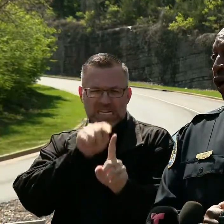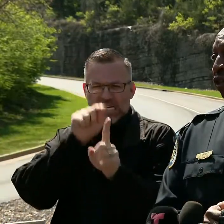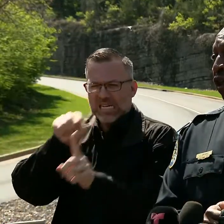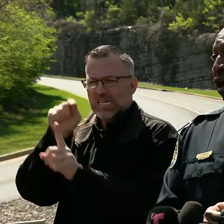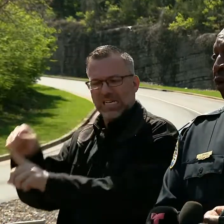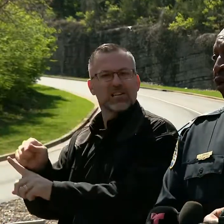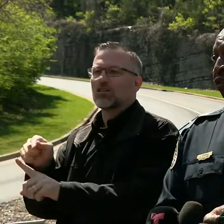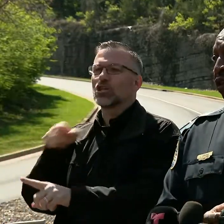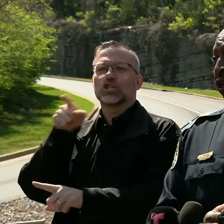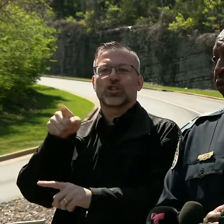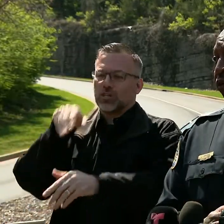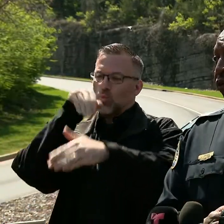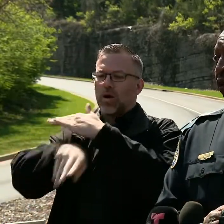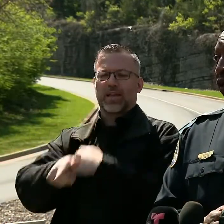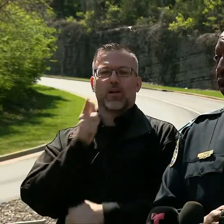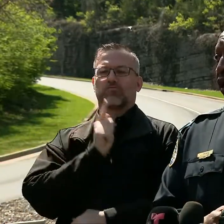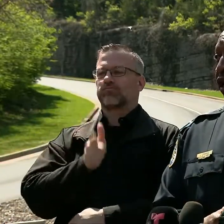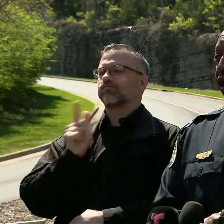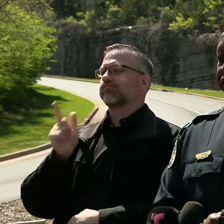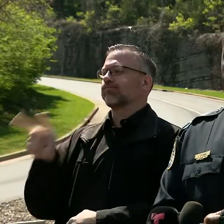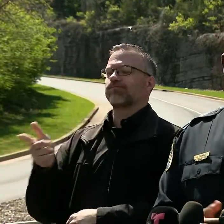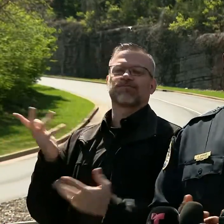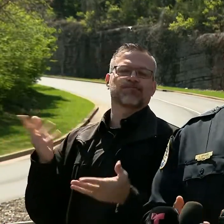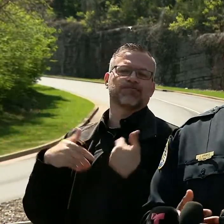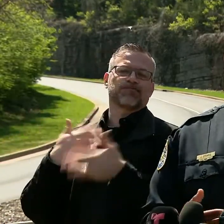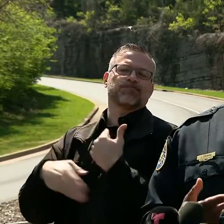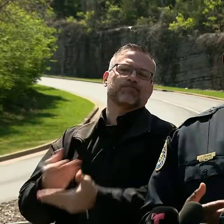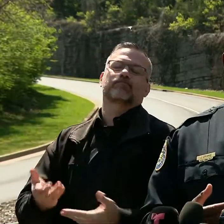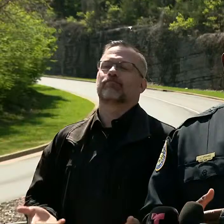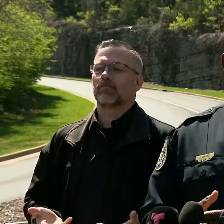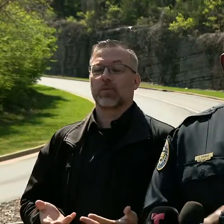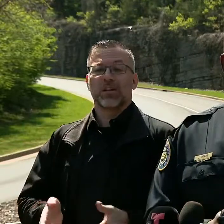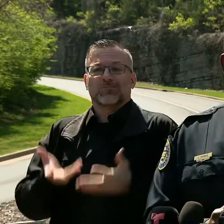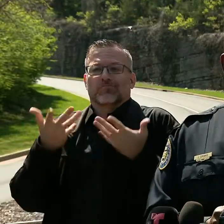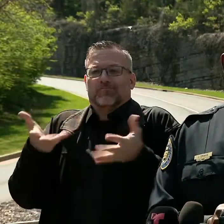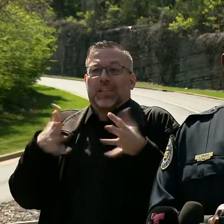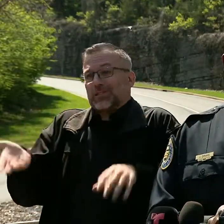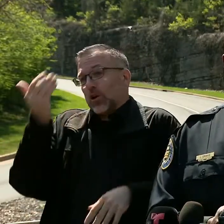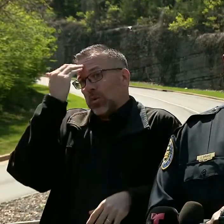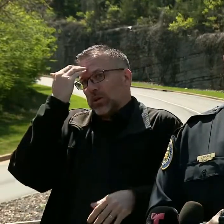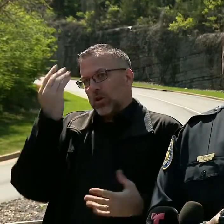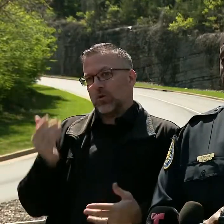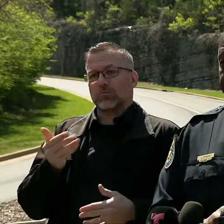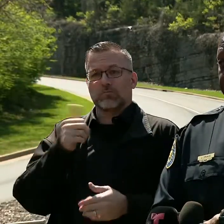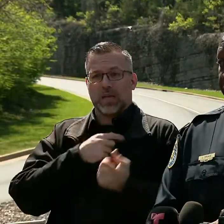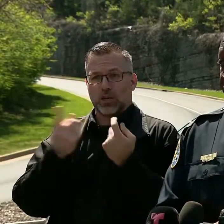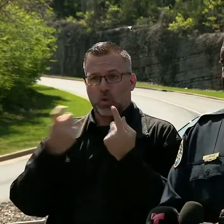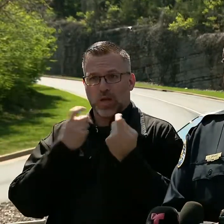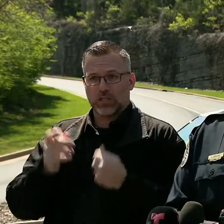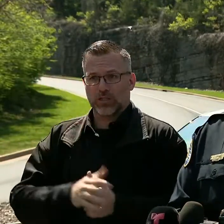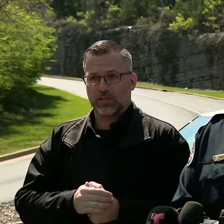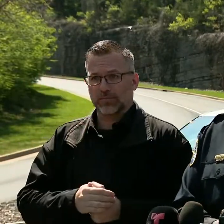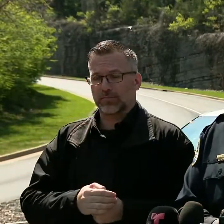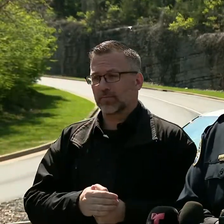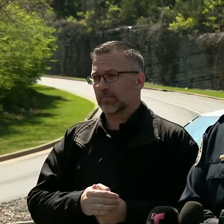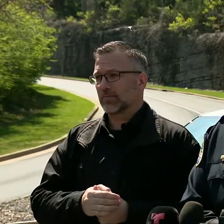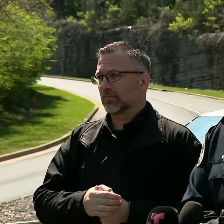looking for at the time of the incident. And that's what we know as I speak. And we'll take any questions that you have.